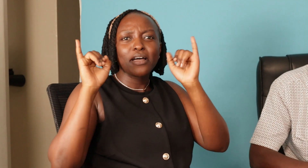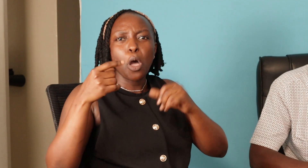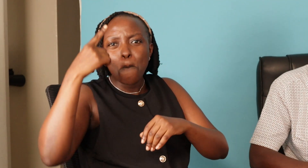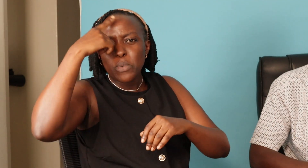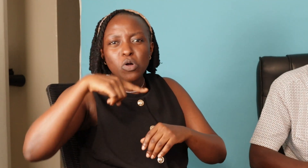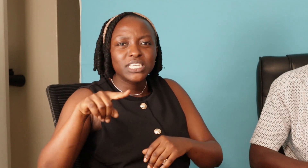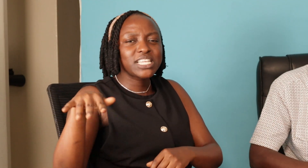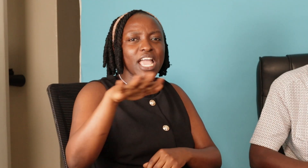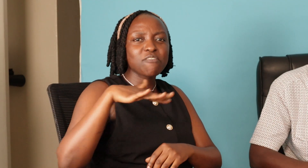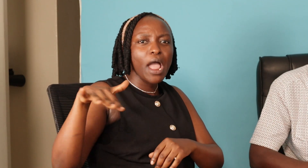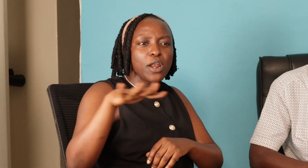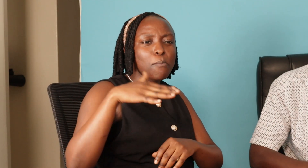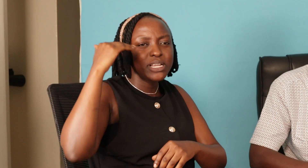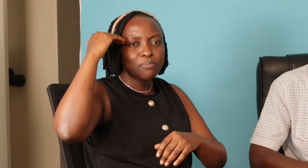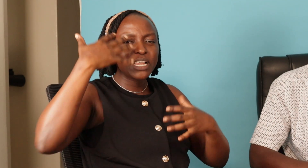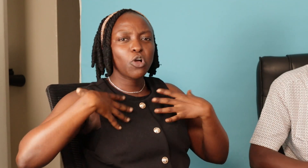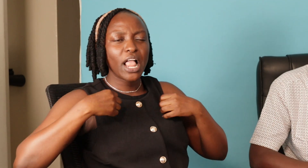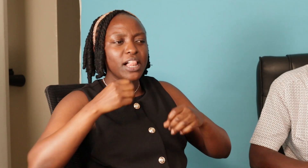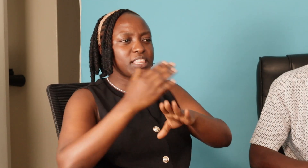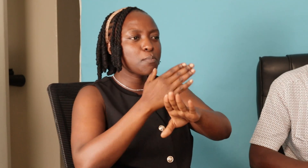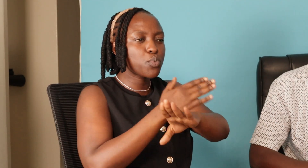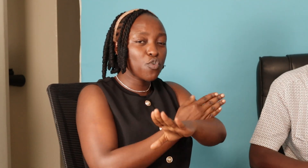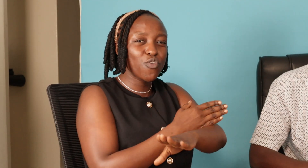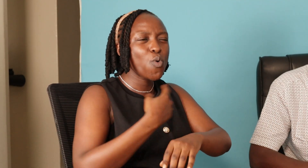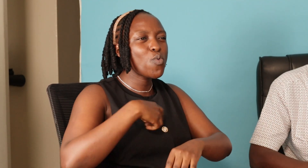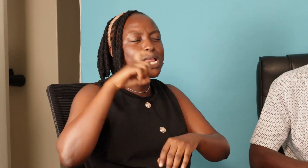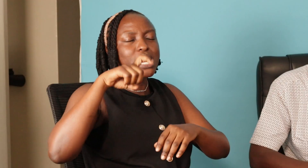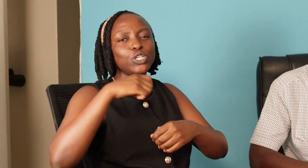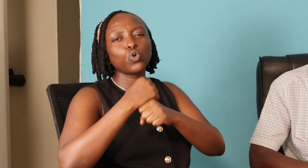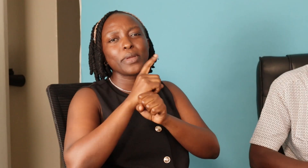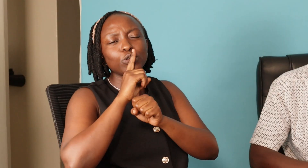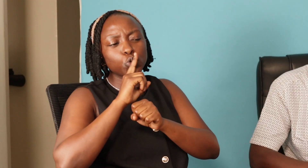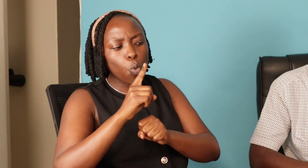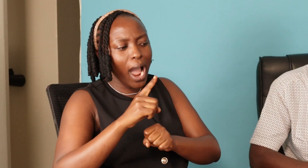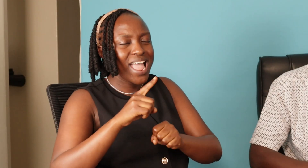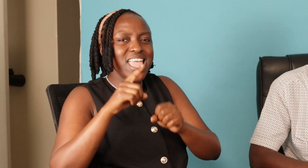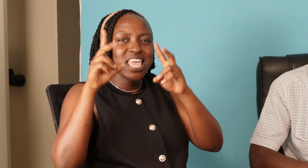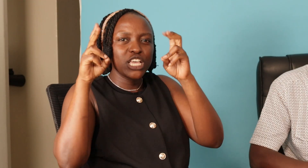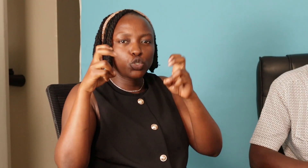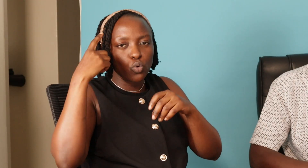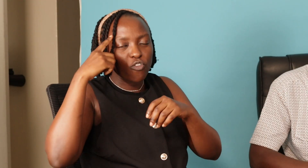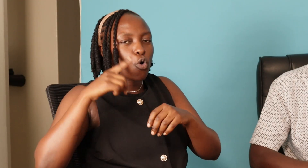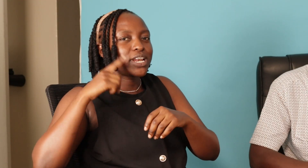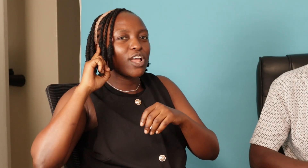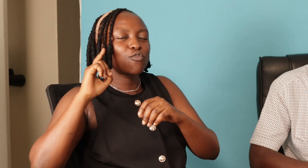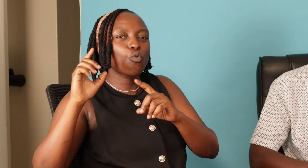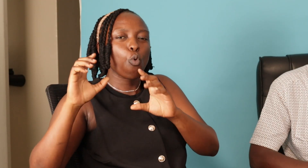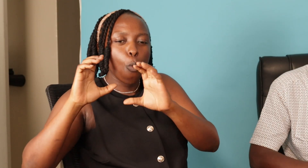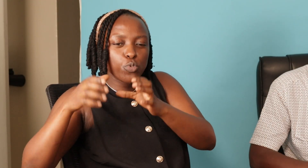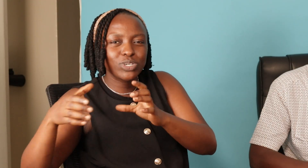level of training. And even when you're talking about policy environments and how to improve mental health, we must also make sure that the